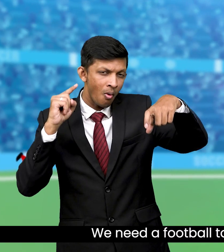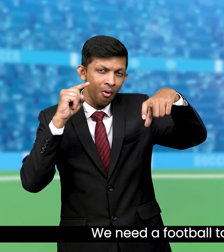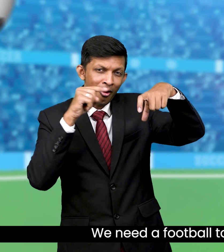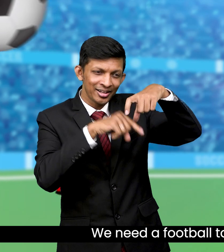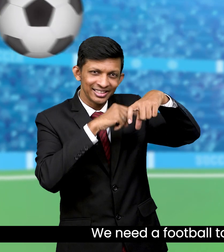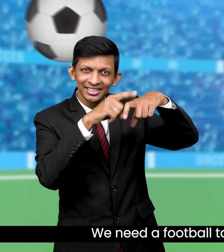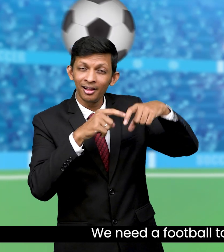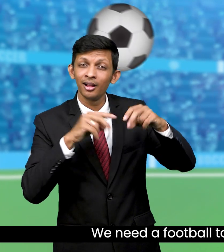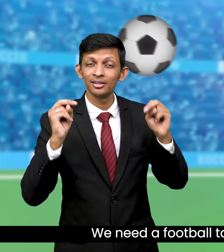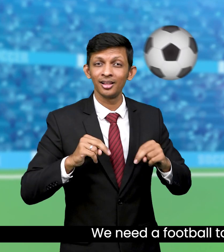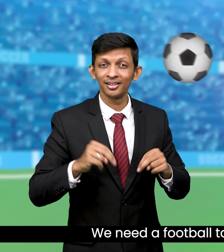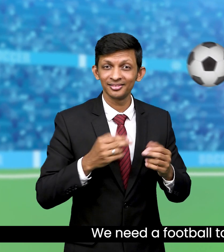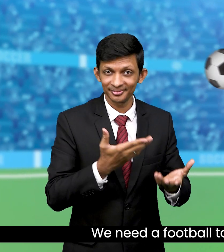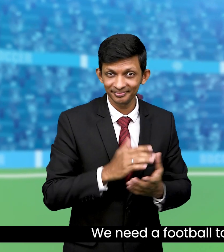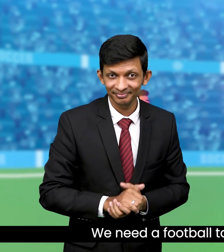playground.